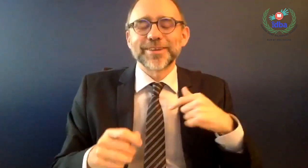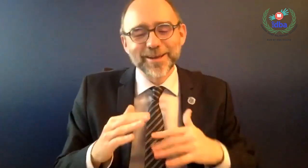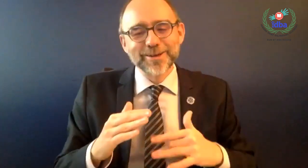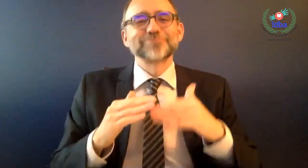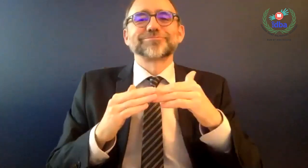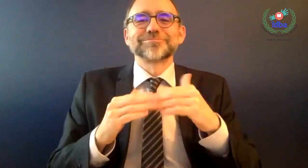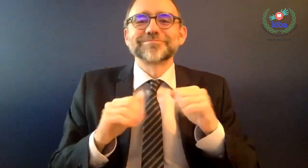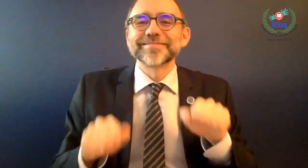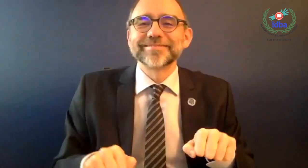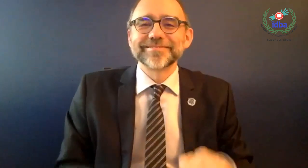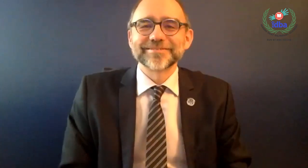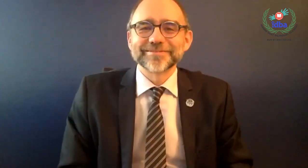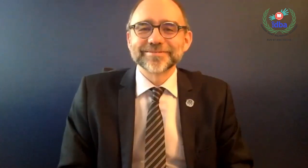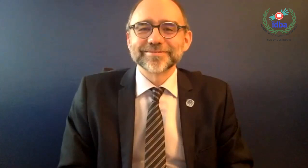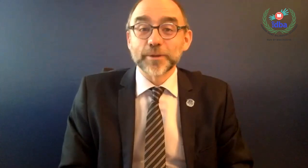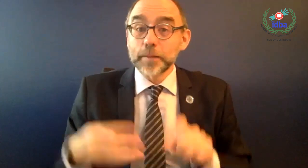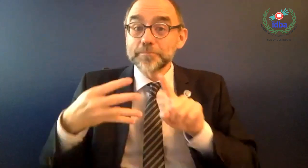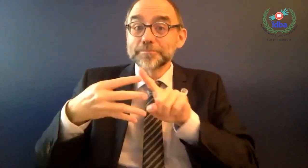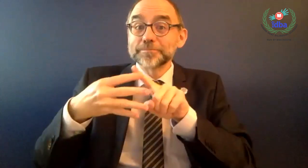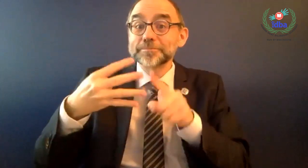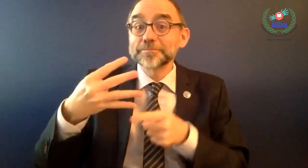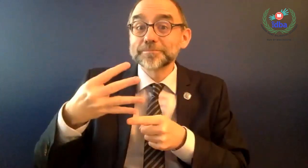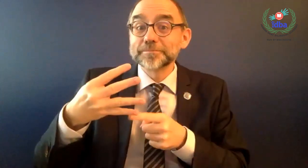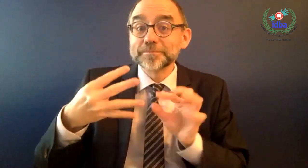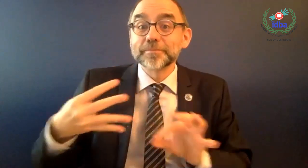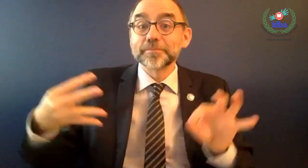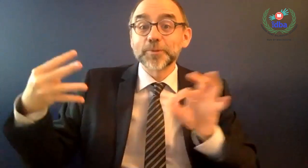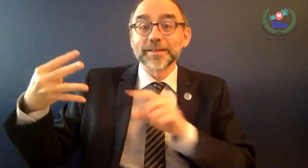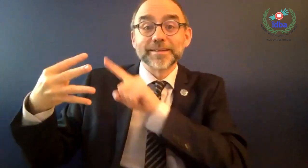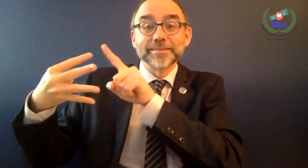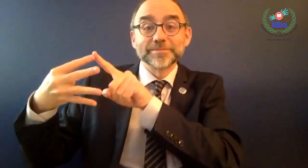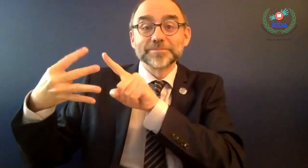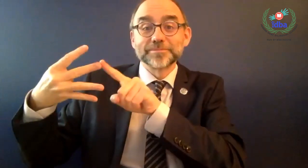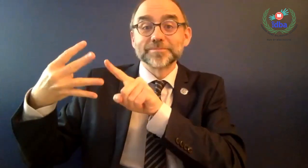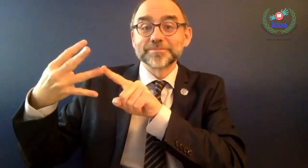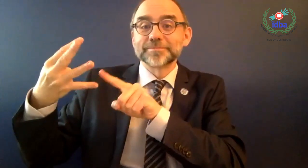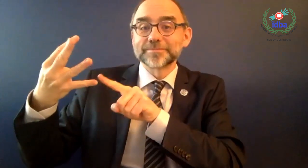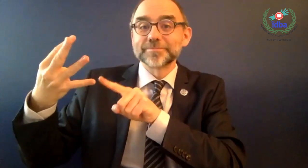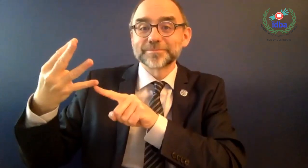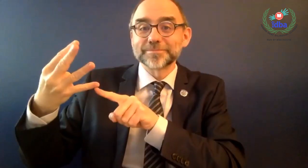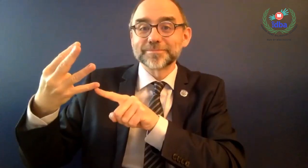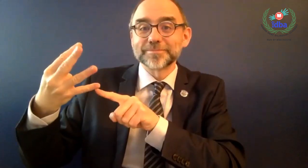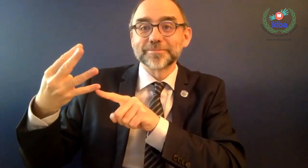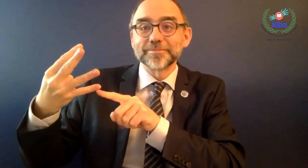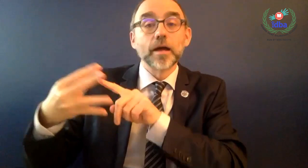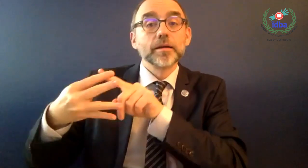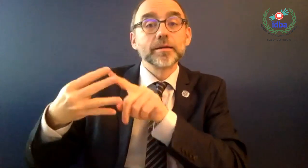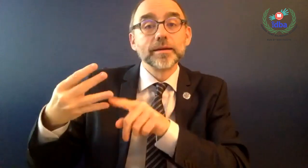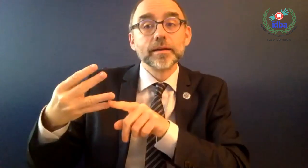meet more and more deaf role models and look up to their own life as them. So these 4 points, what I just said, are very